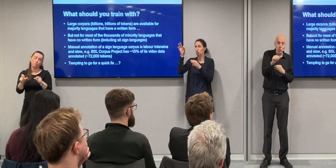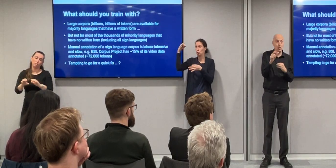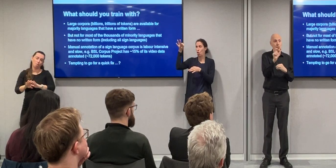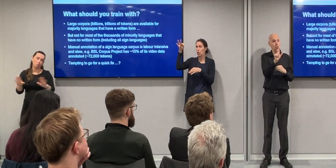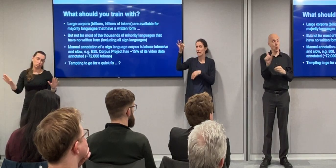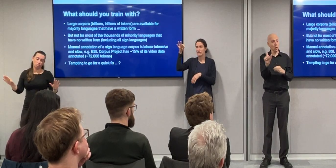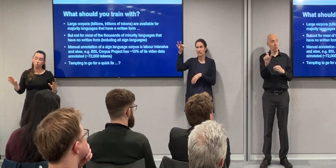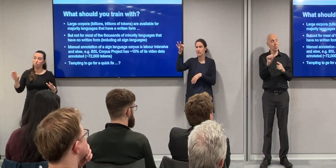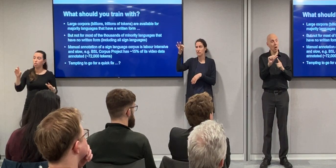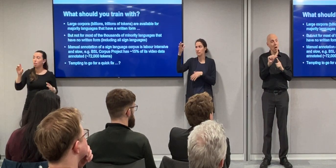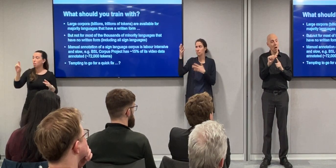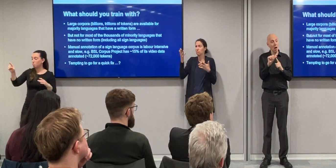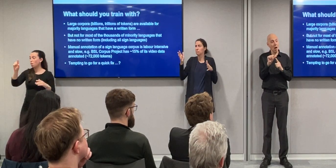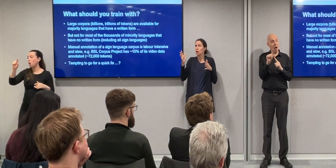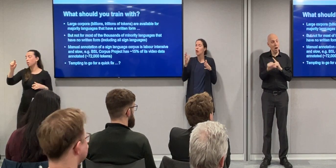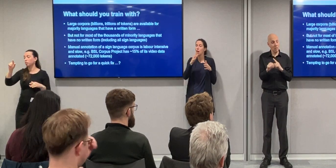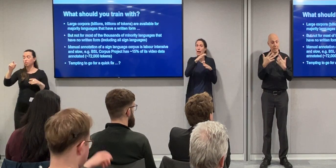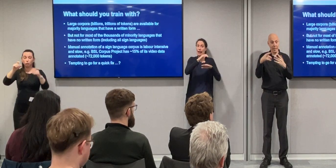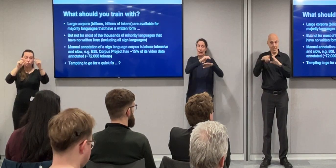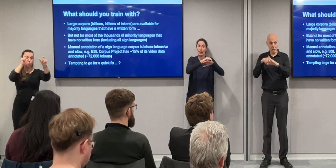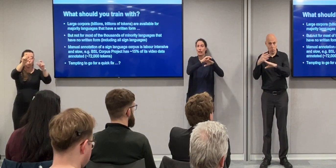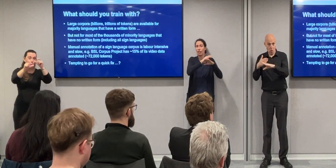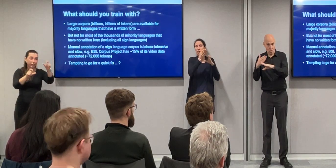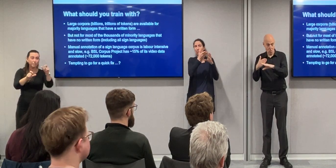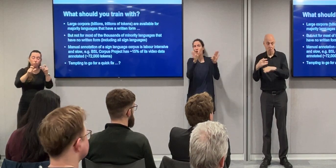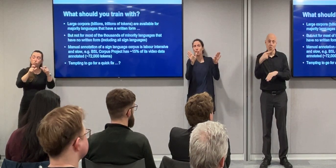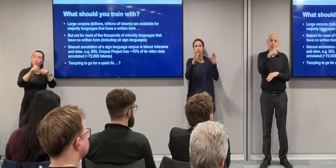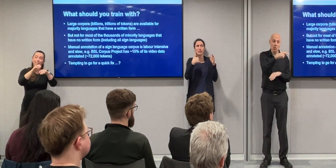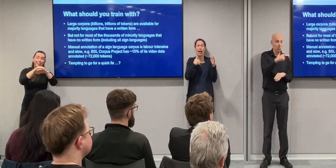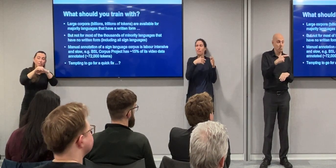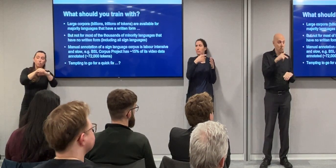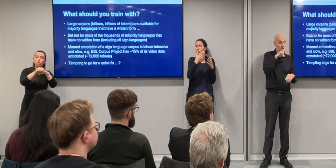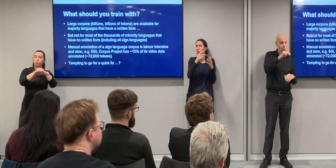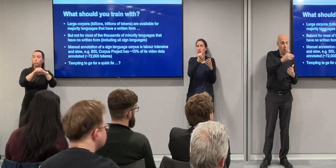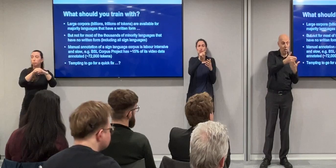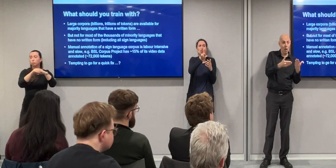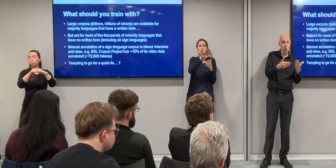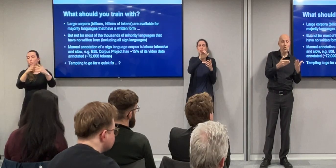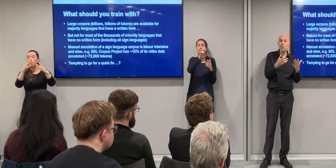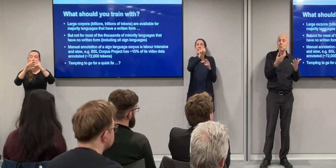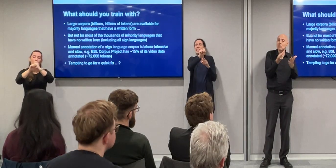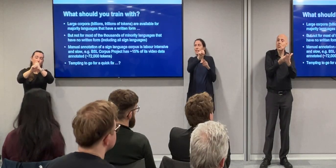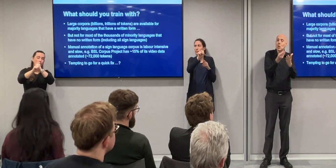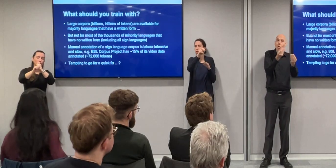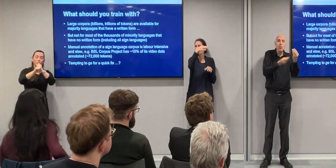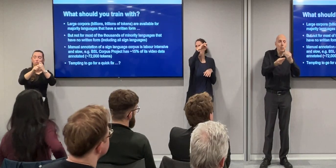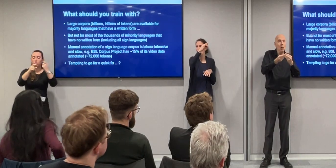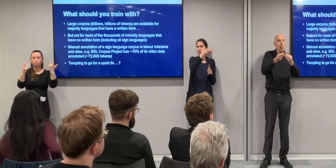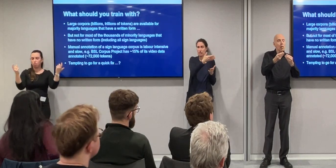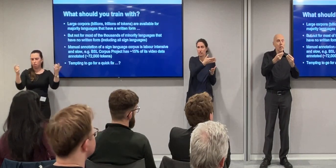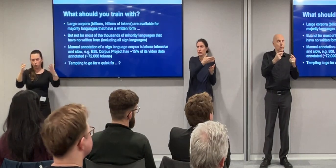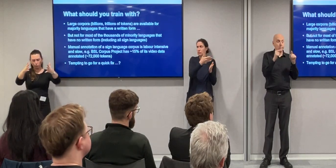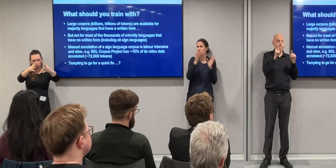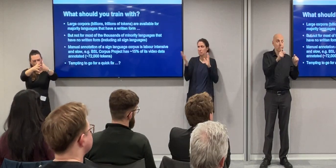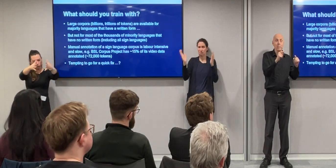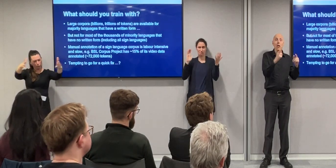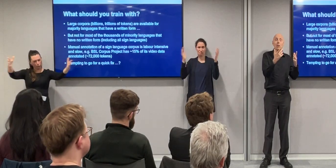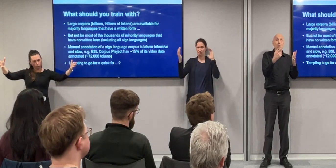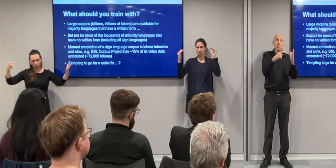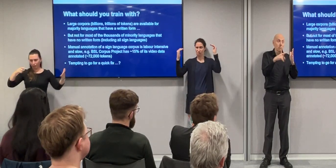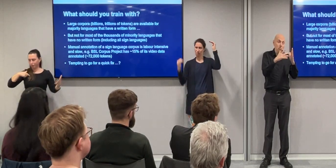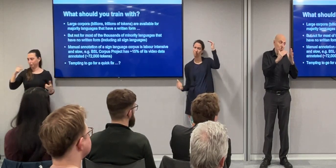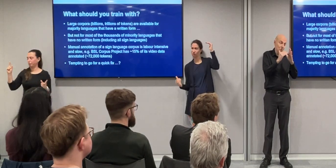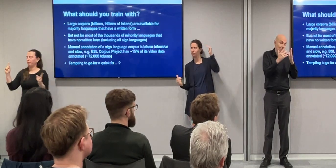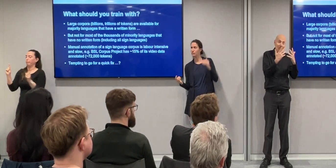Compared to the trillions of tokens we were talking about for large-scale commercial applications, this is